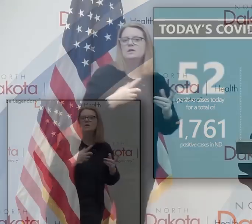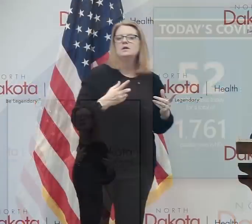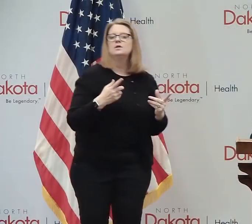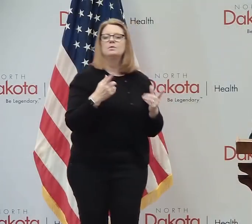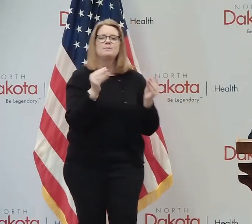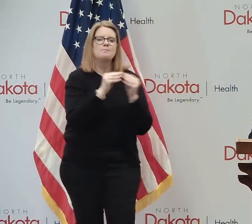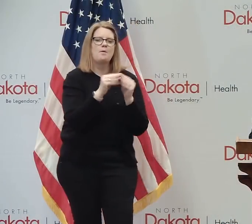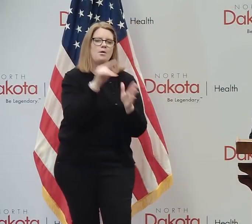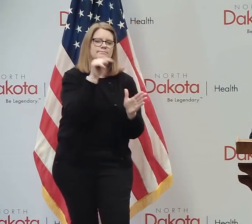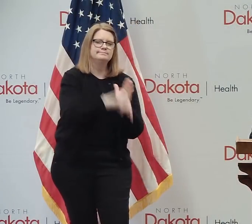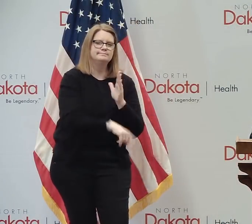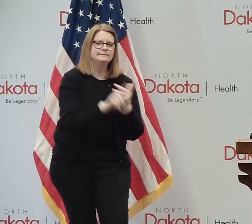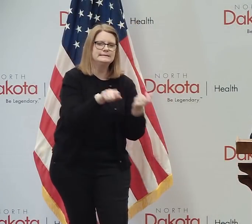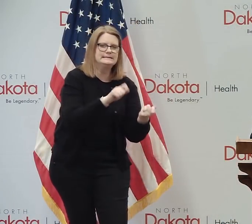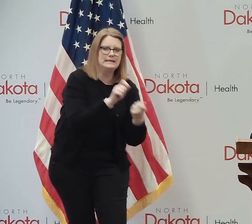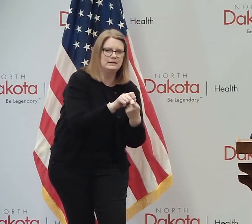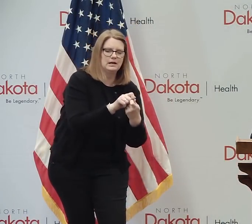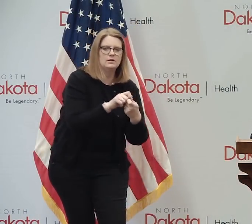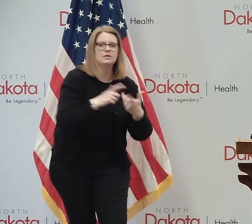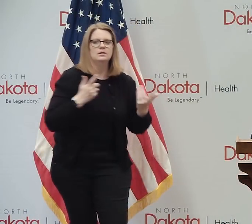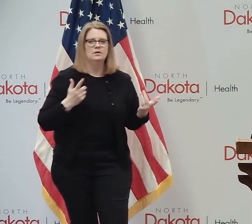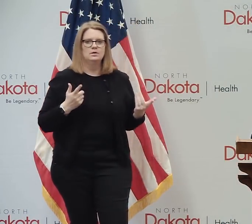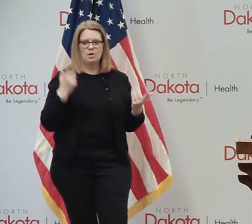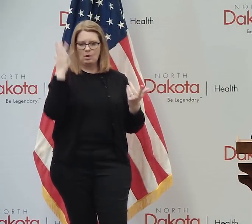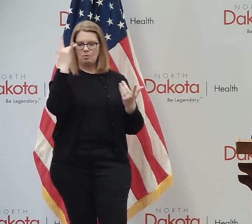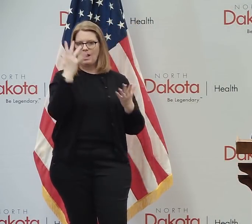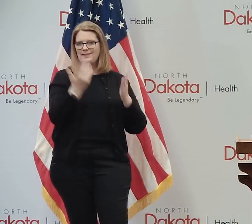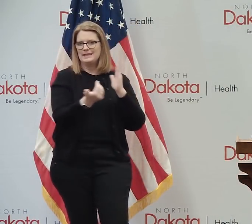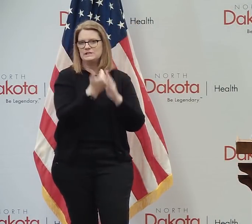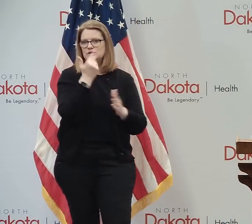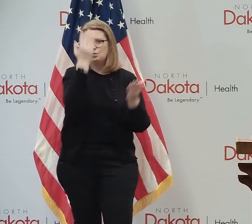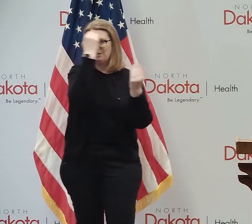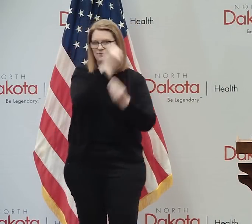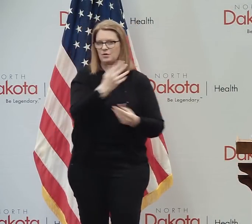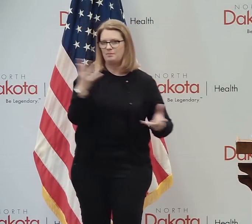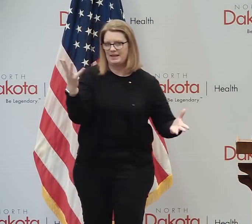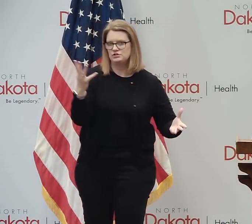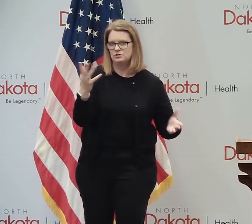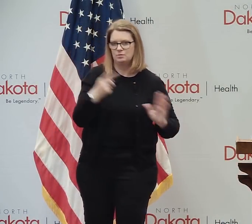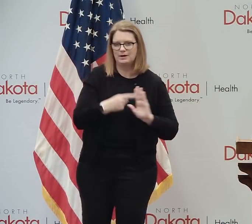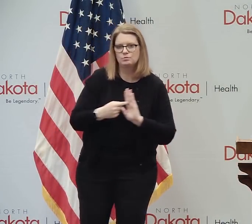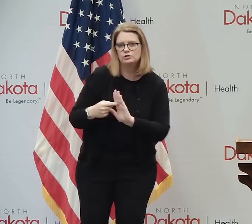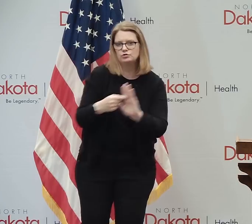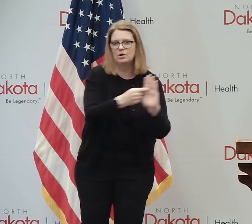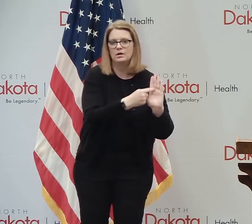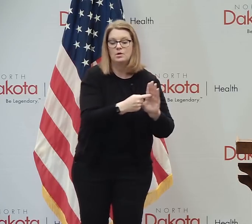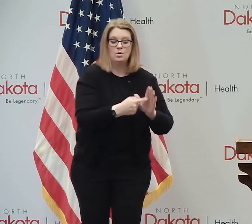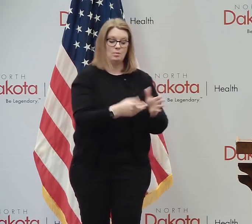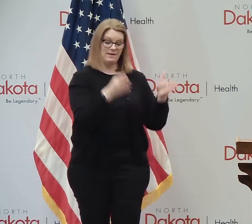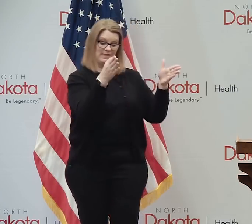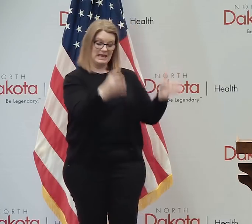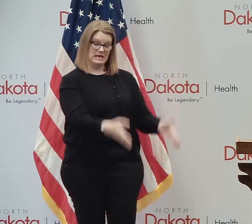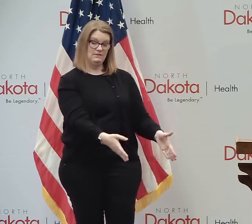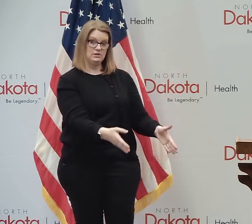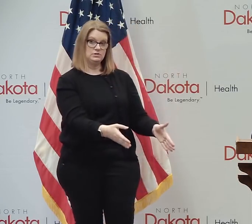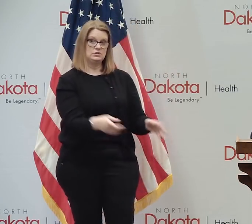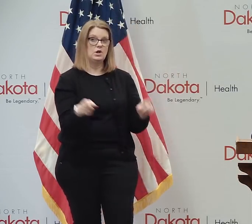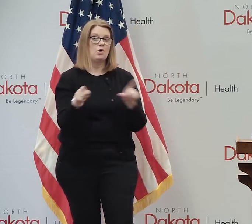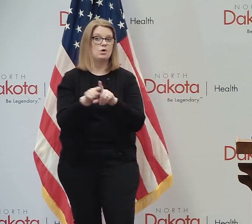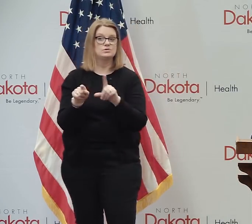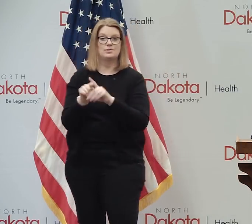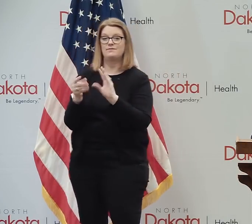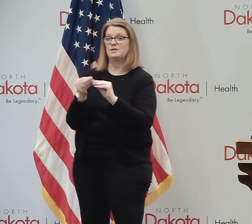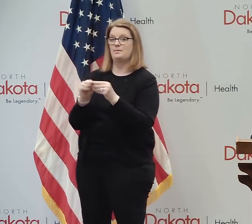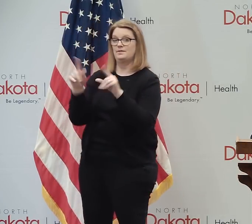little more detail there today because we're sharing the new data, and the key thing to remember is we've got individuals and we've also got number of